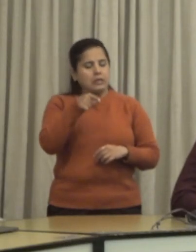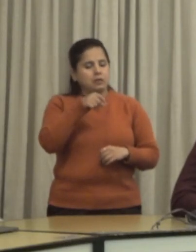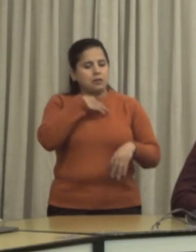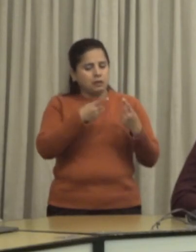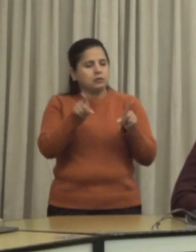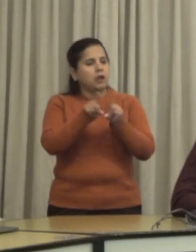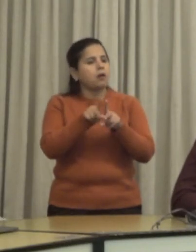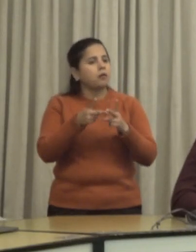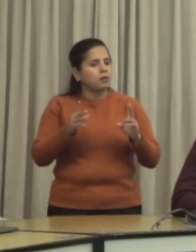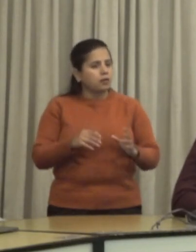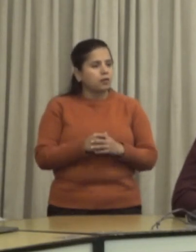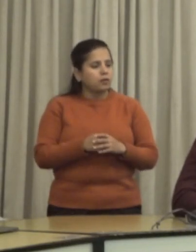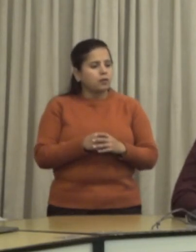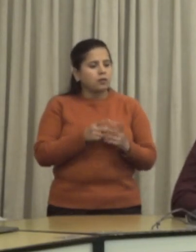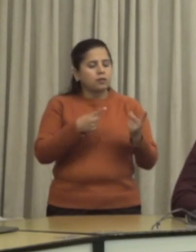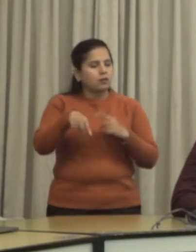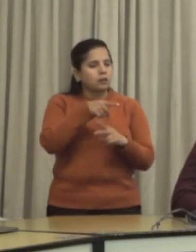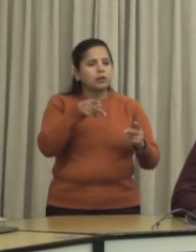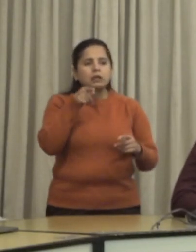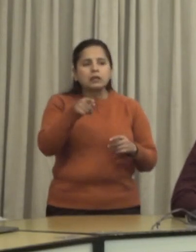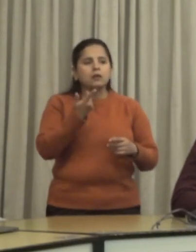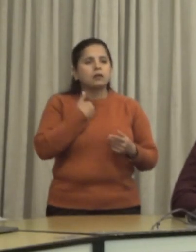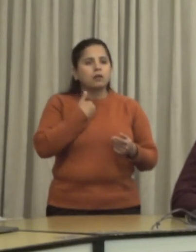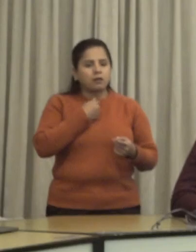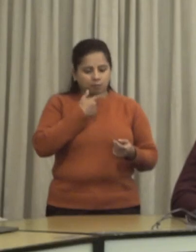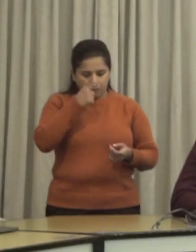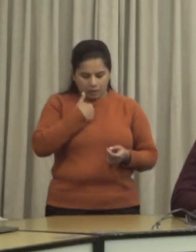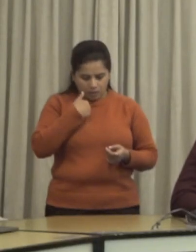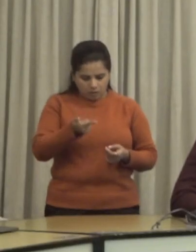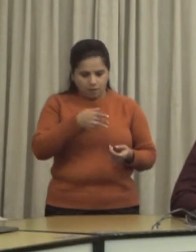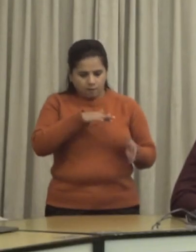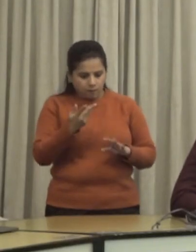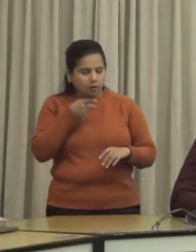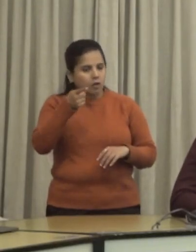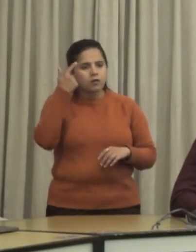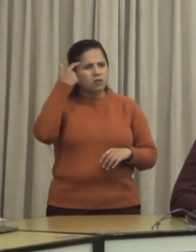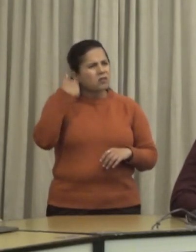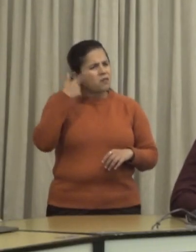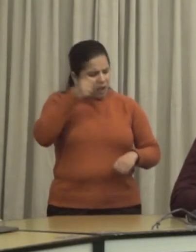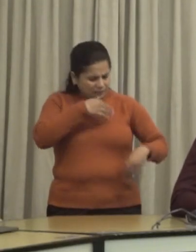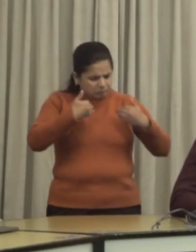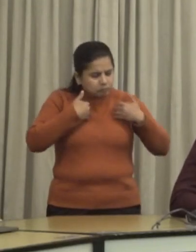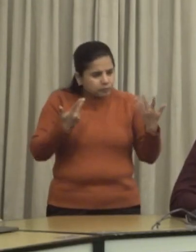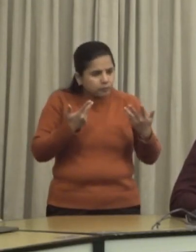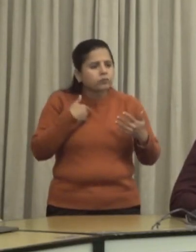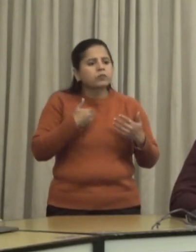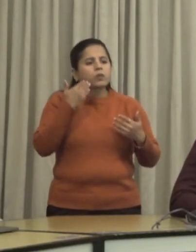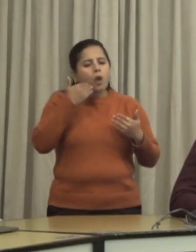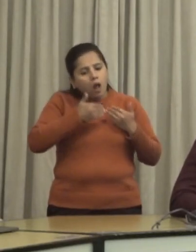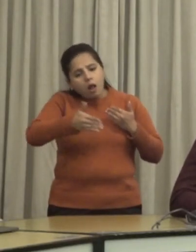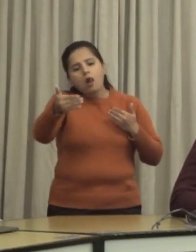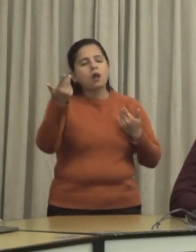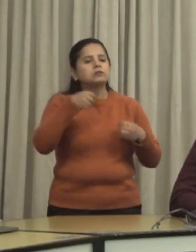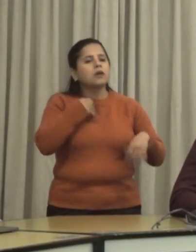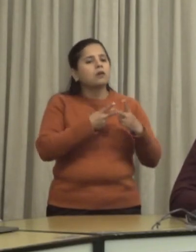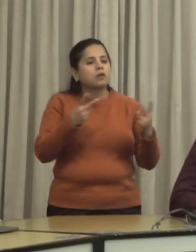suffering, and that is the desire to not suffer. You know, when somebody is suffering, they have two questions in mind: why am I suffering, and when will the suffering end?